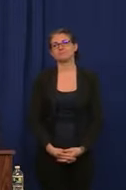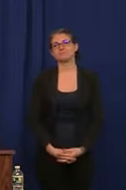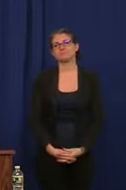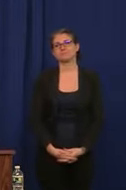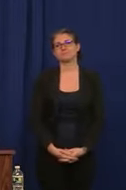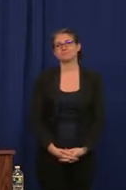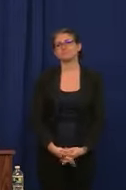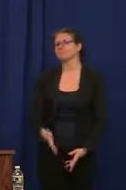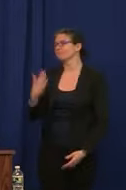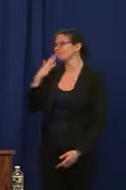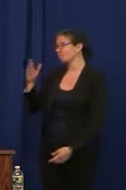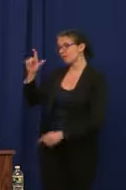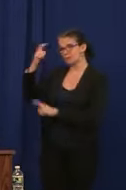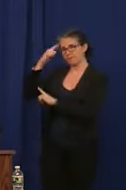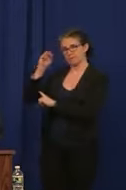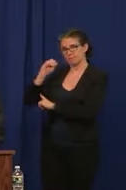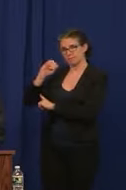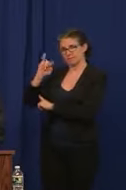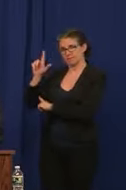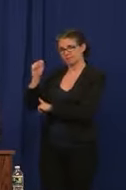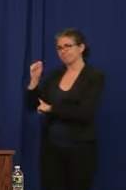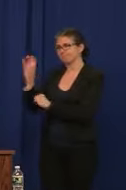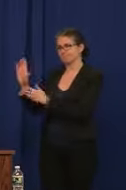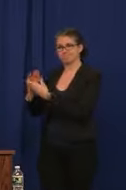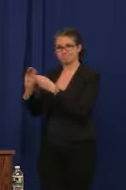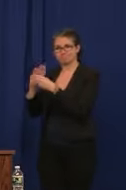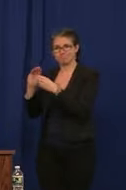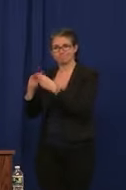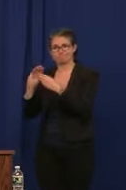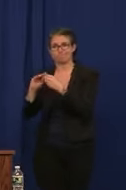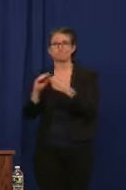Thank you very much, Governor Mills. Good evening, everyone.